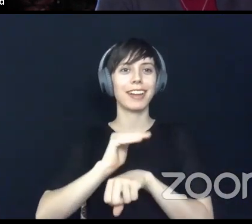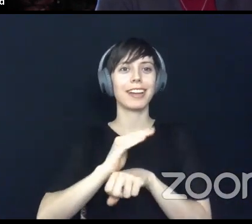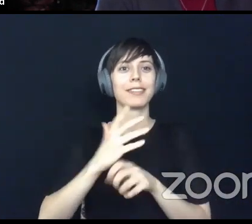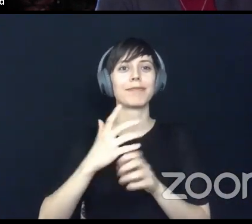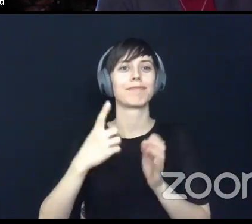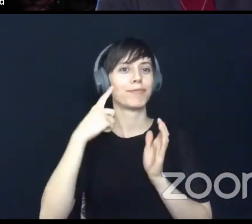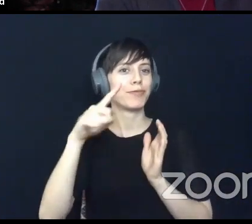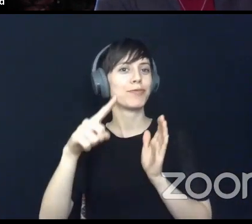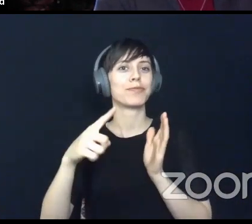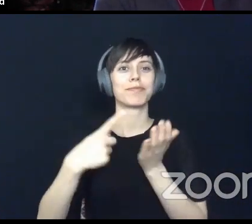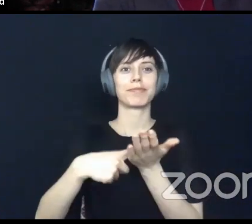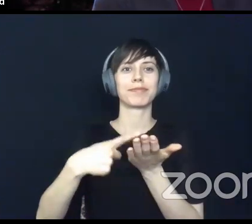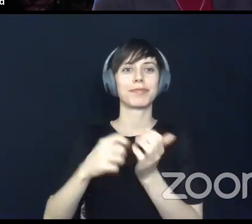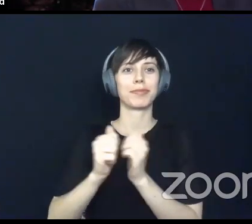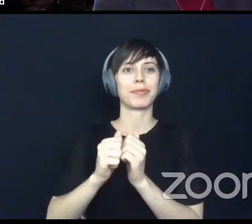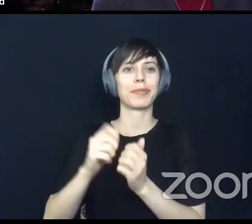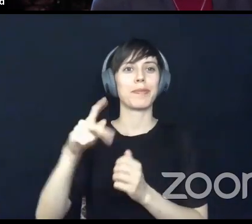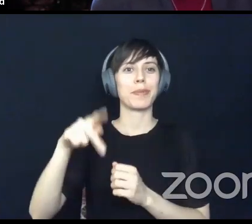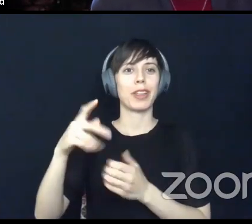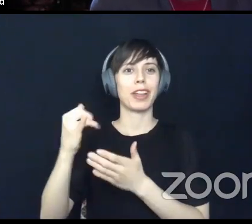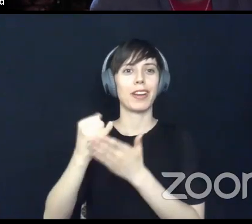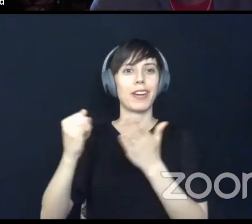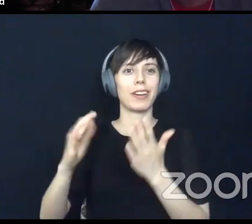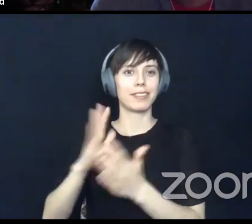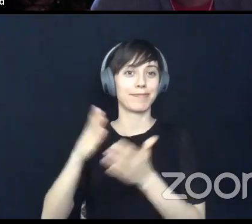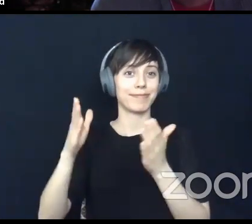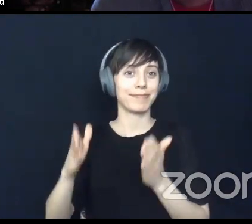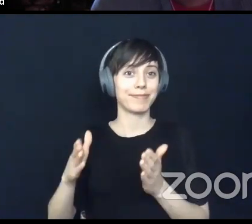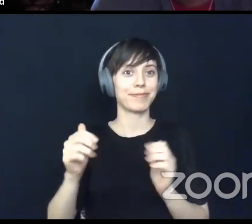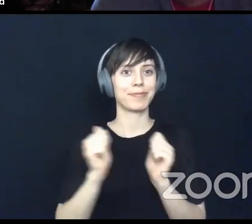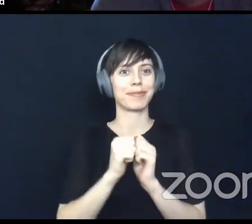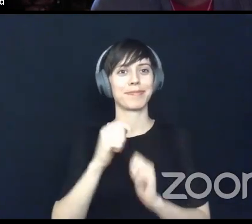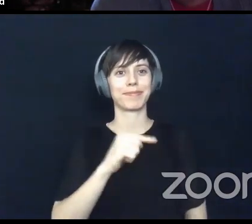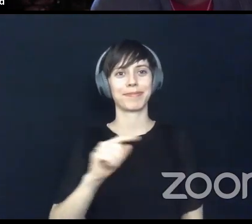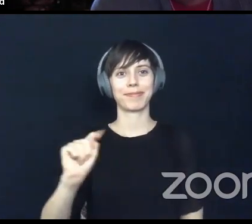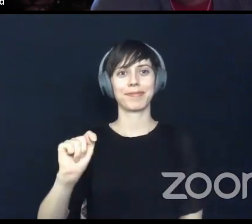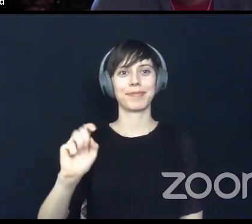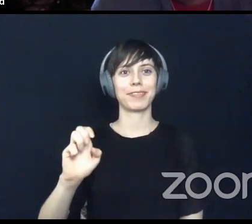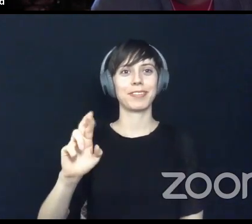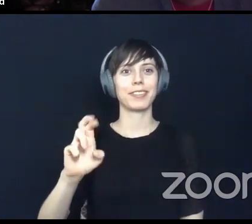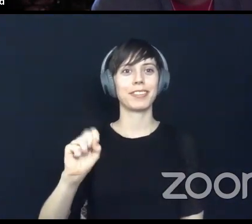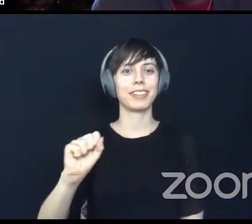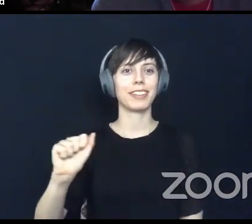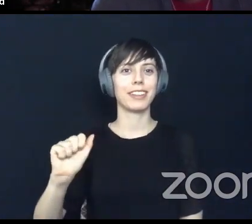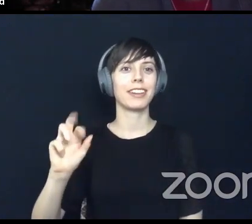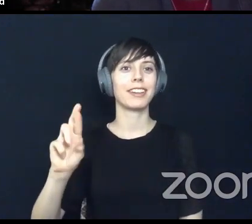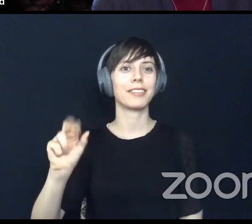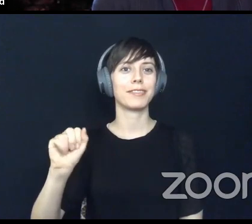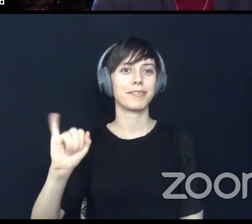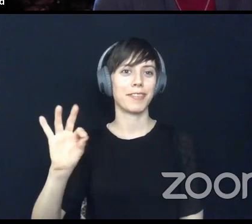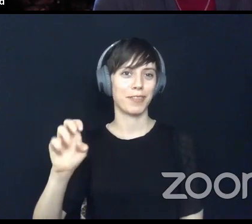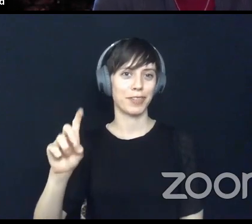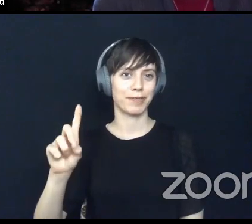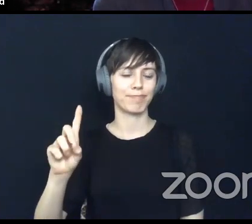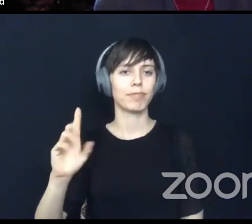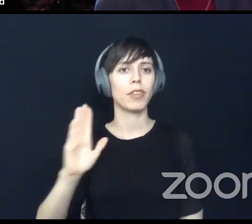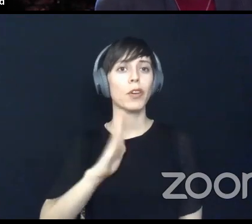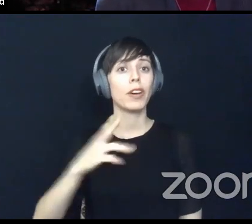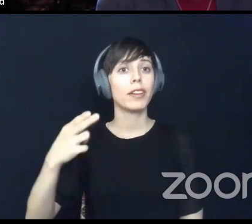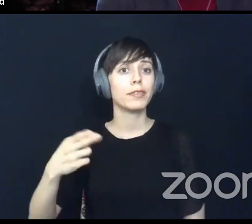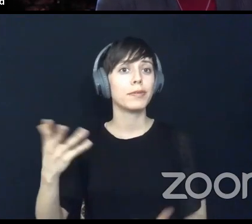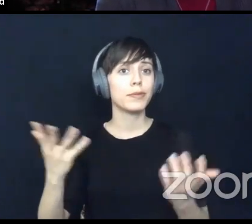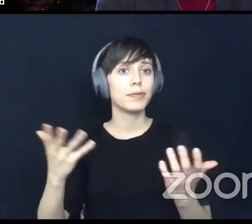Portland mayor. She was born here in Portland, moved away, and was visiting Portland when